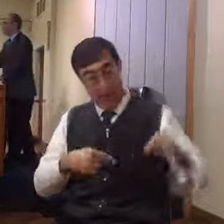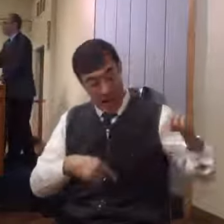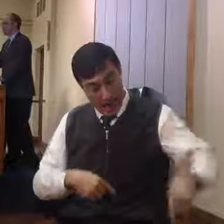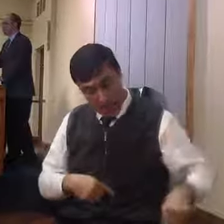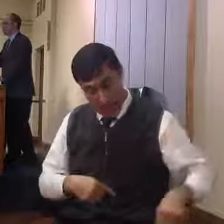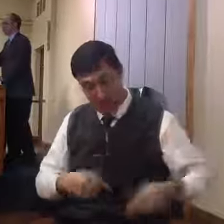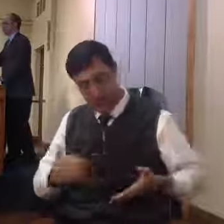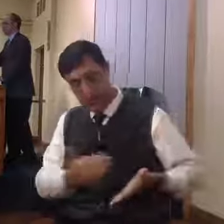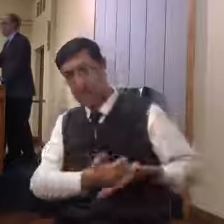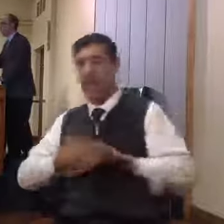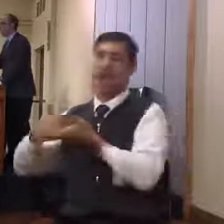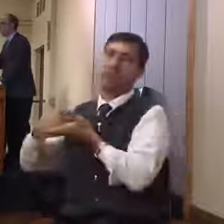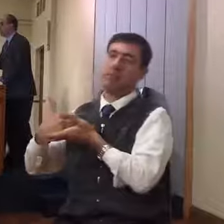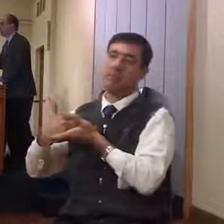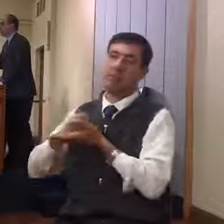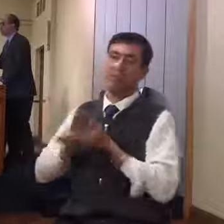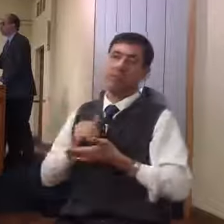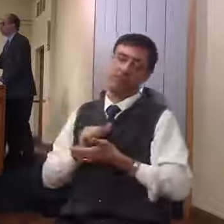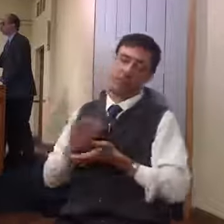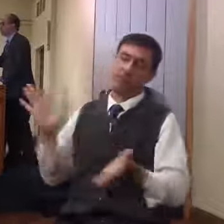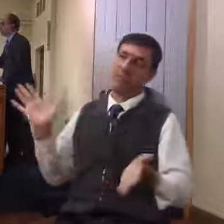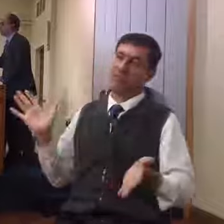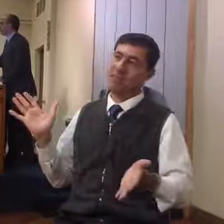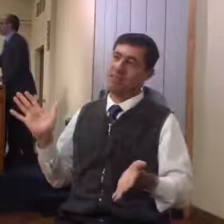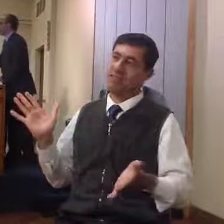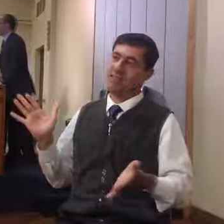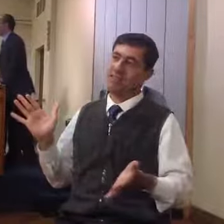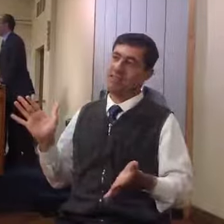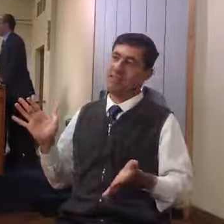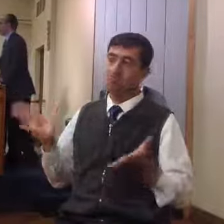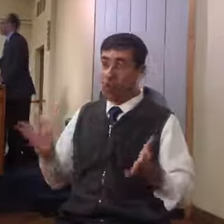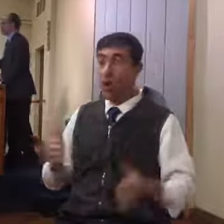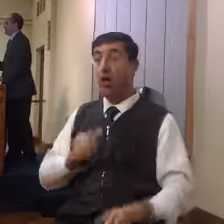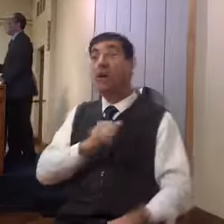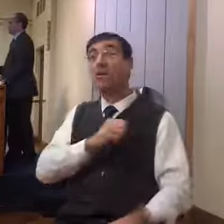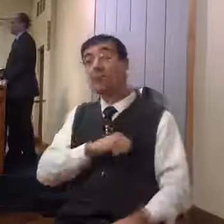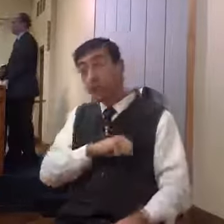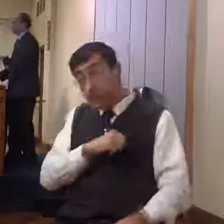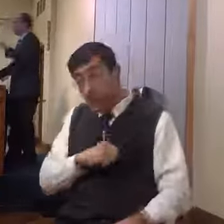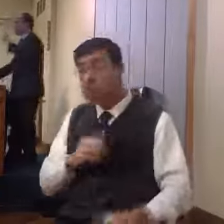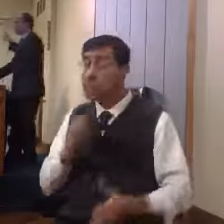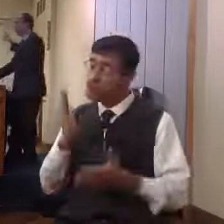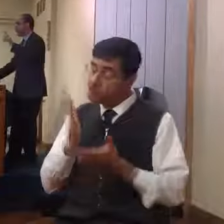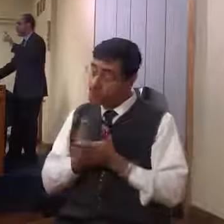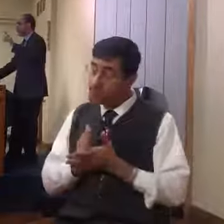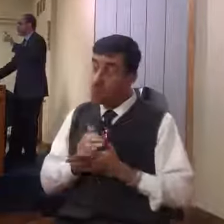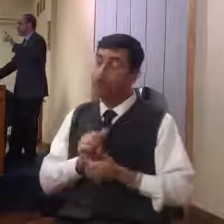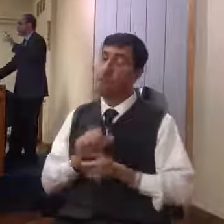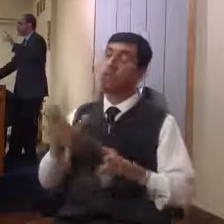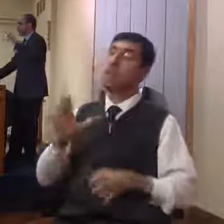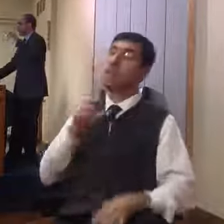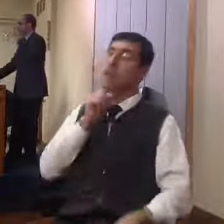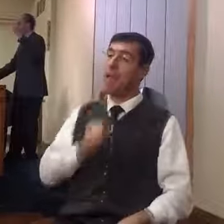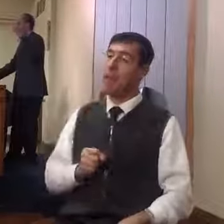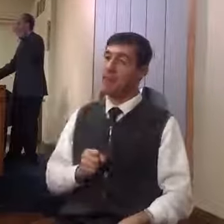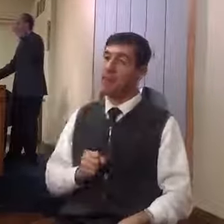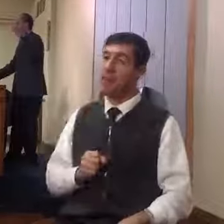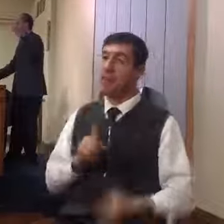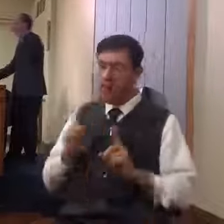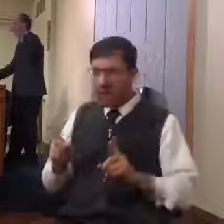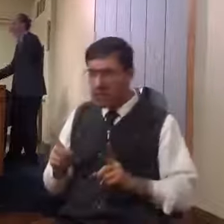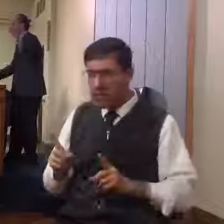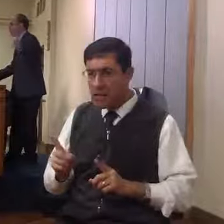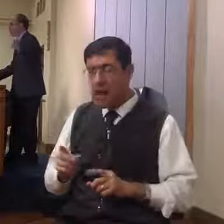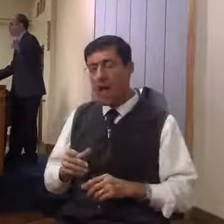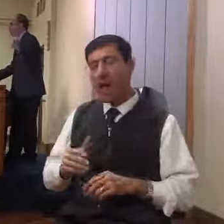Christian is a free man without freedom. Because he is saved from